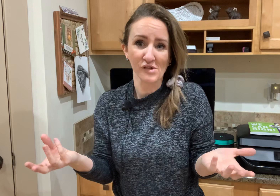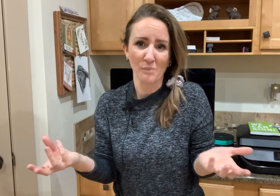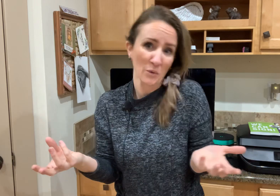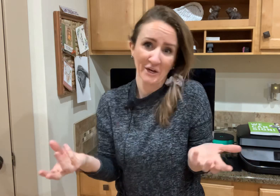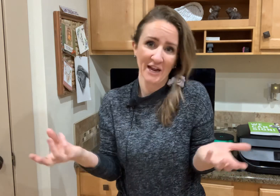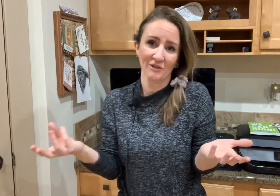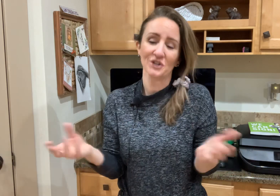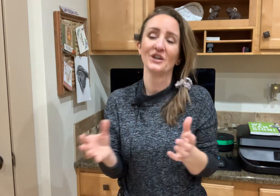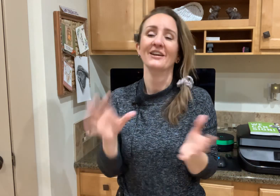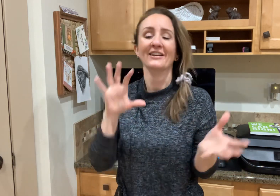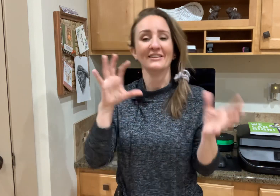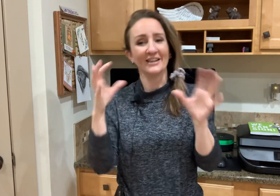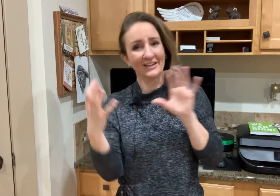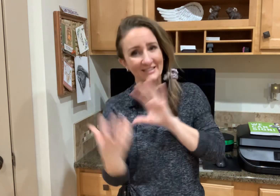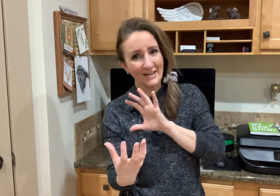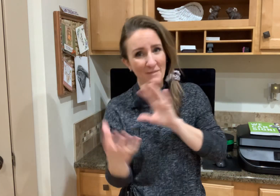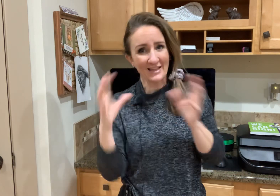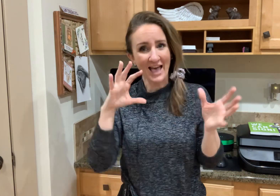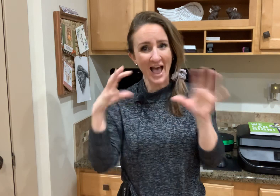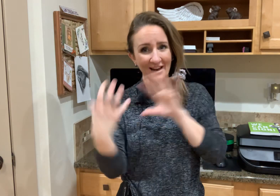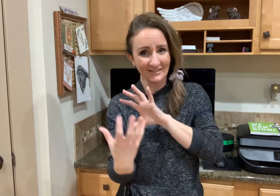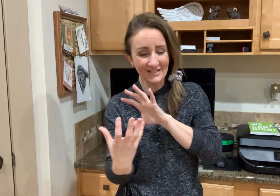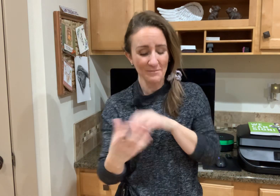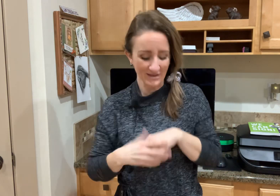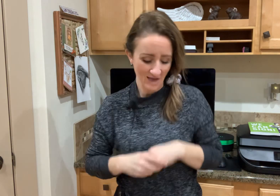spoken English to make that flip.